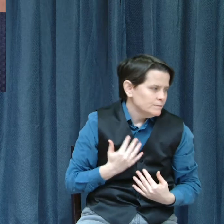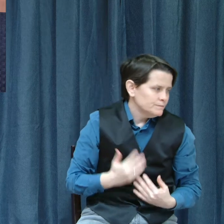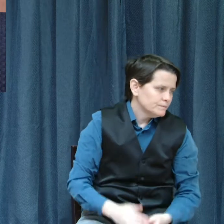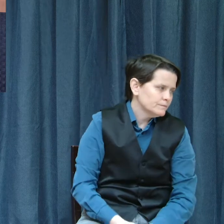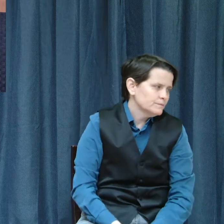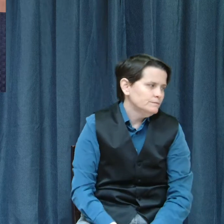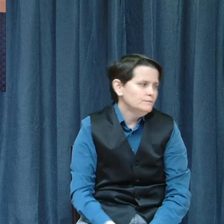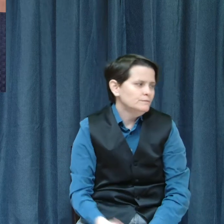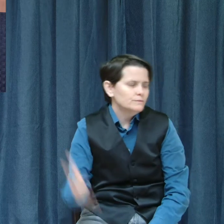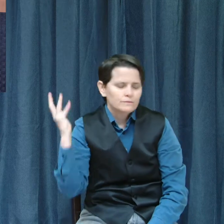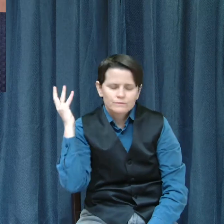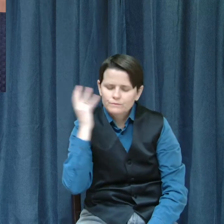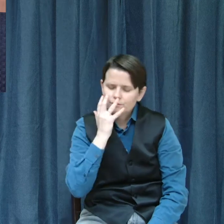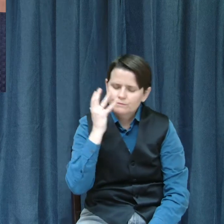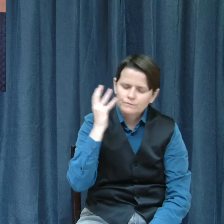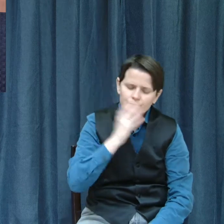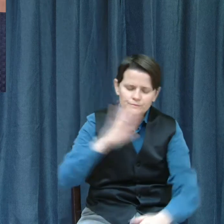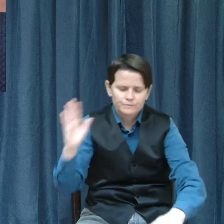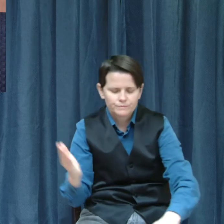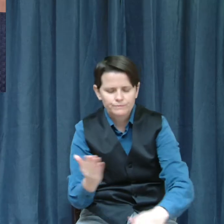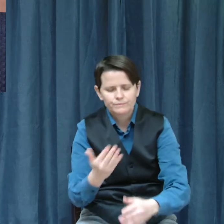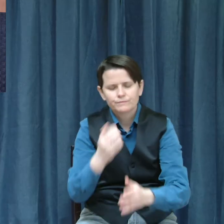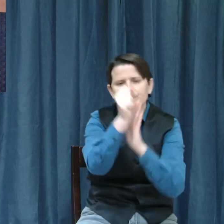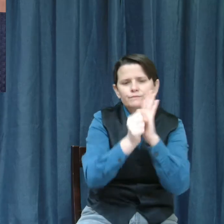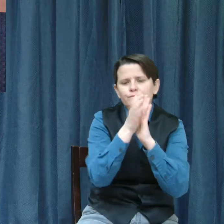It's a season of power